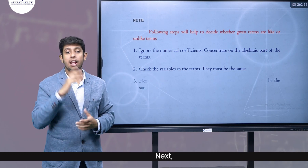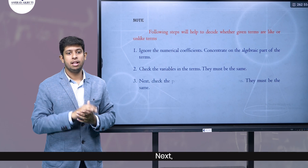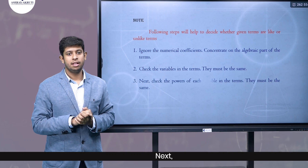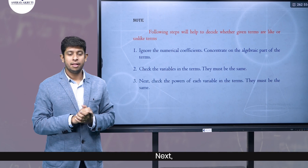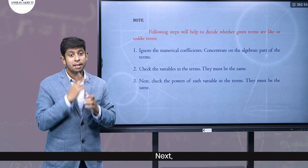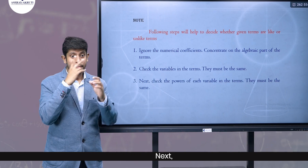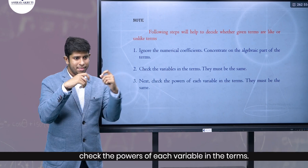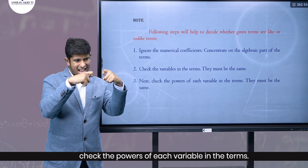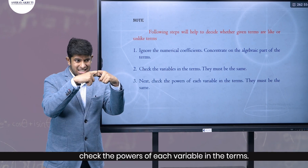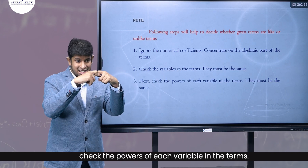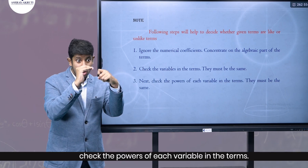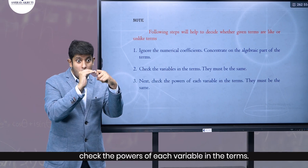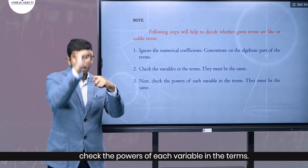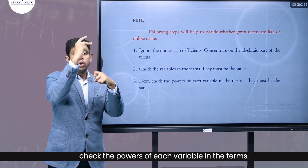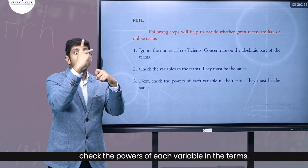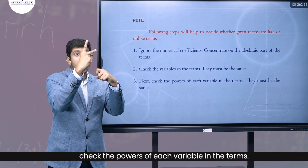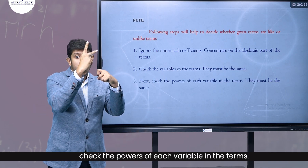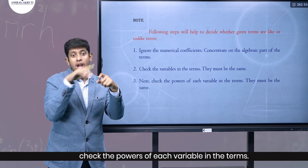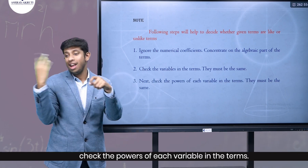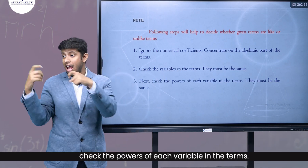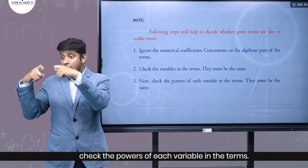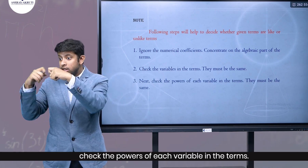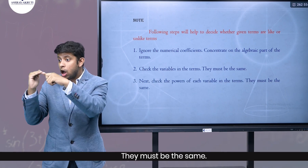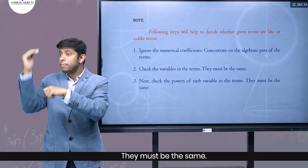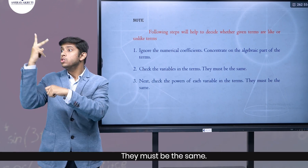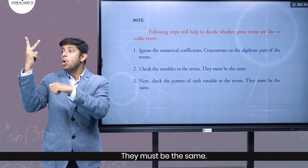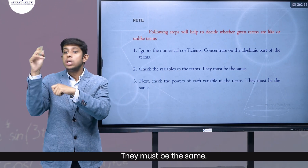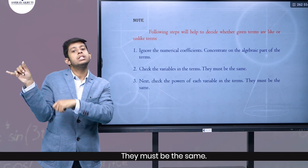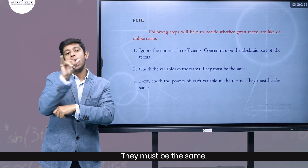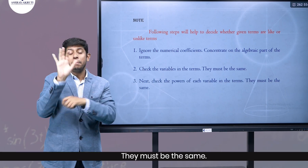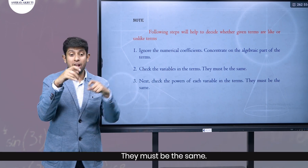Next, check the powers of each variable in the terms. They must be the same.